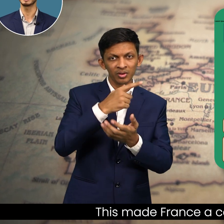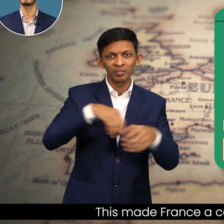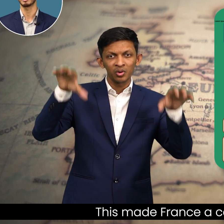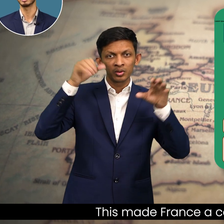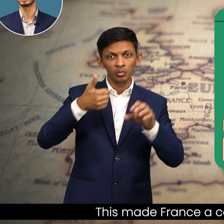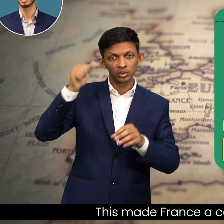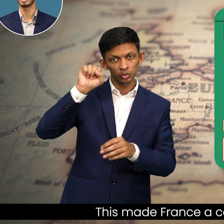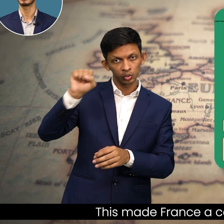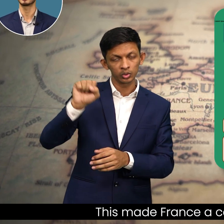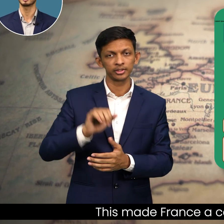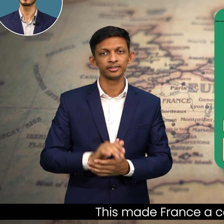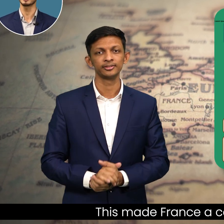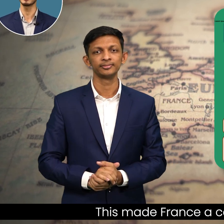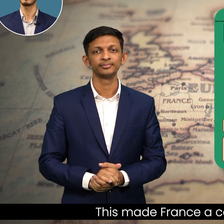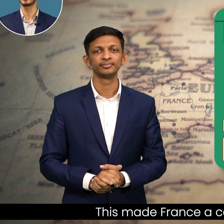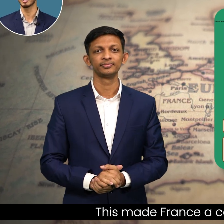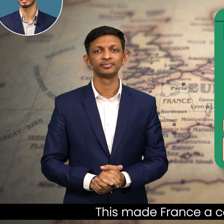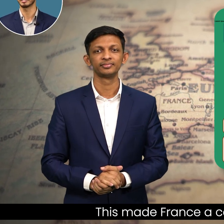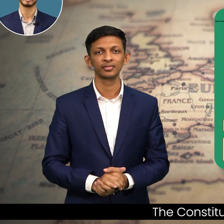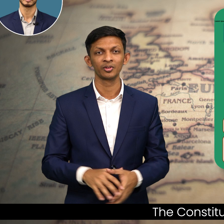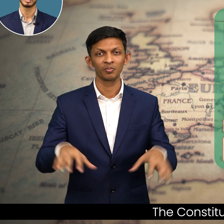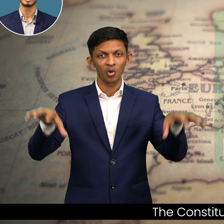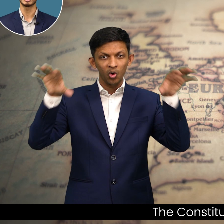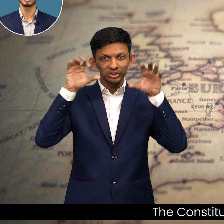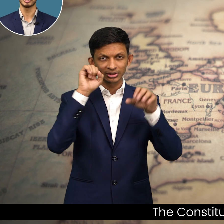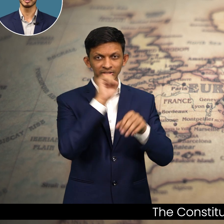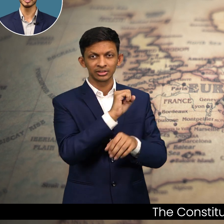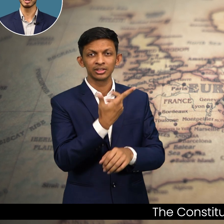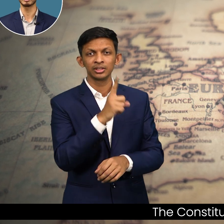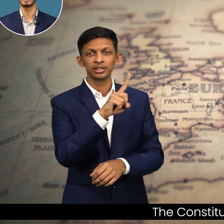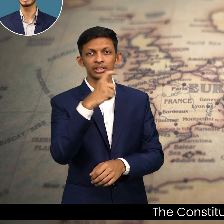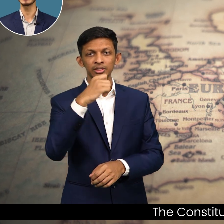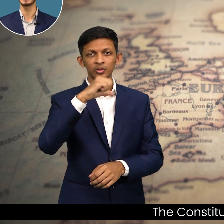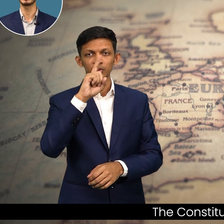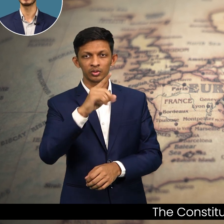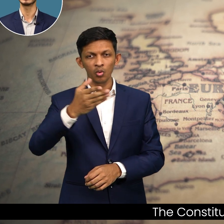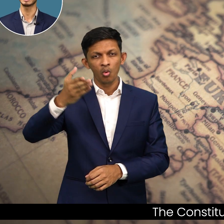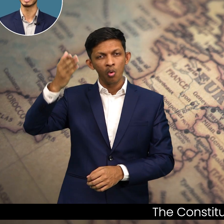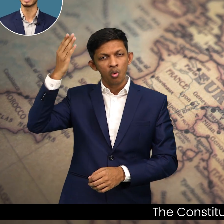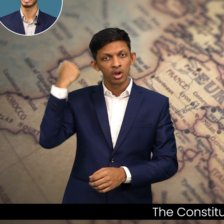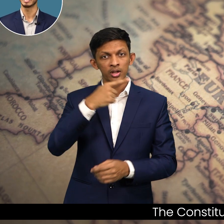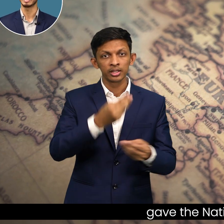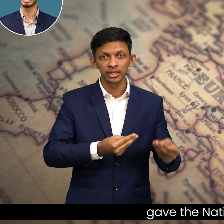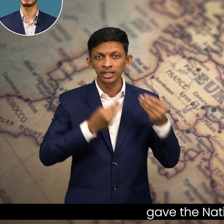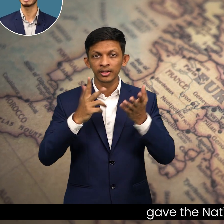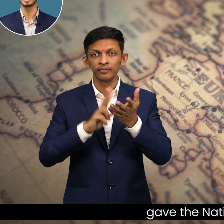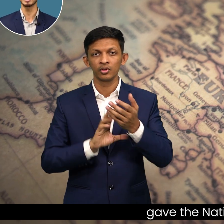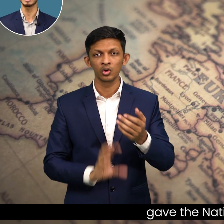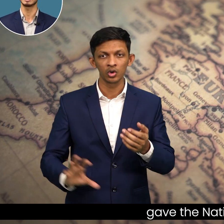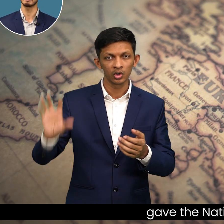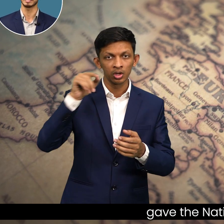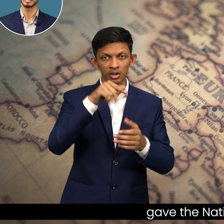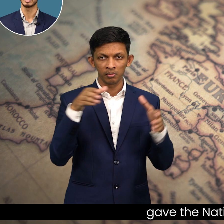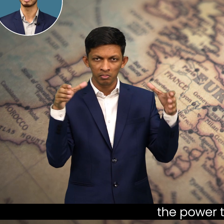This made France a constitutional monarchy. The Constitution of 1791 CE gave the